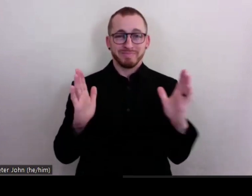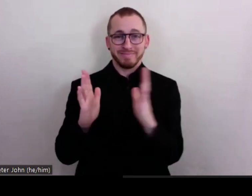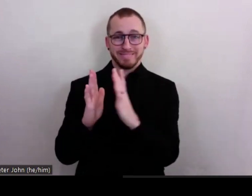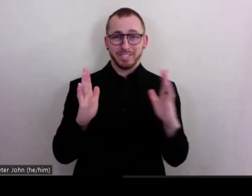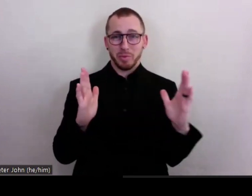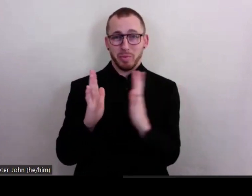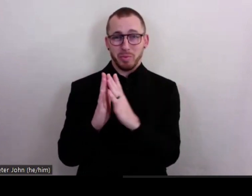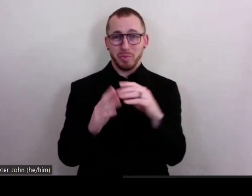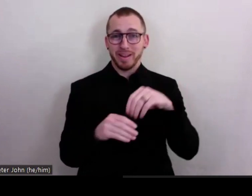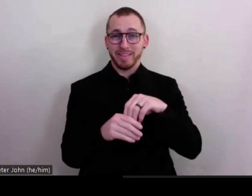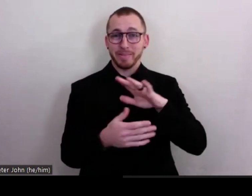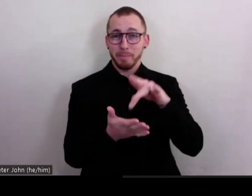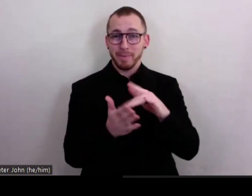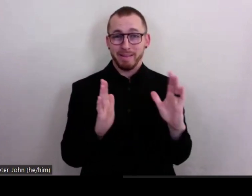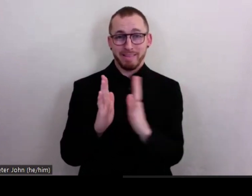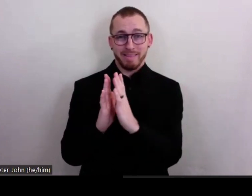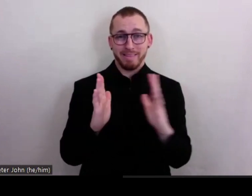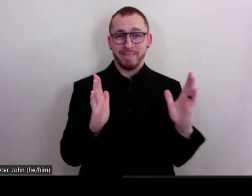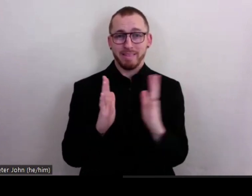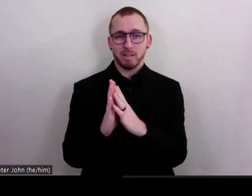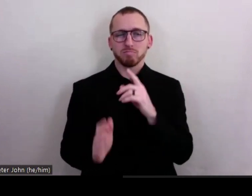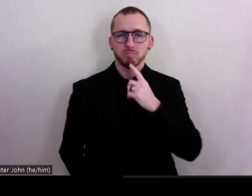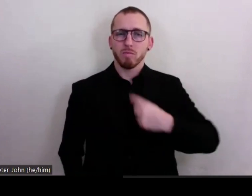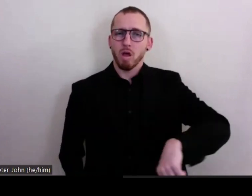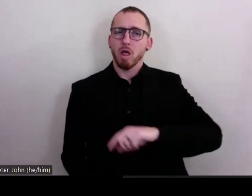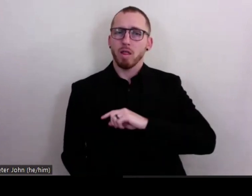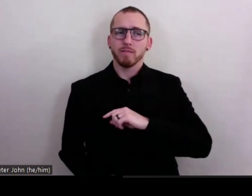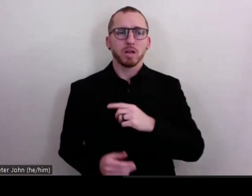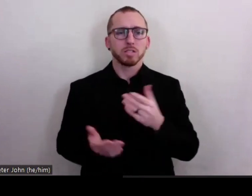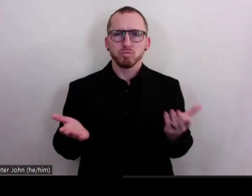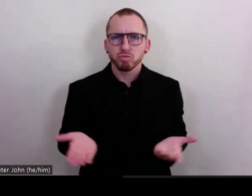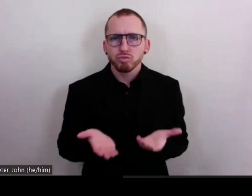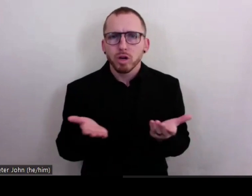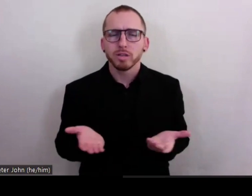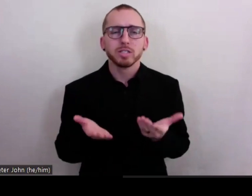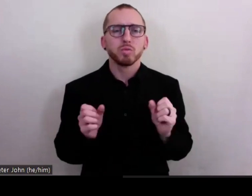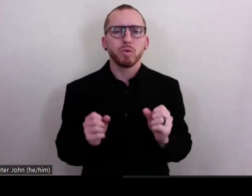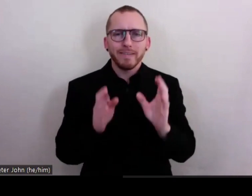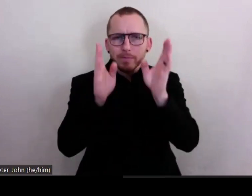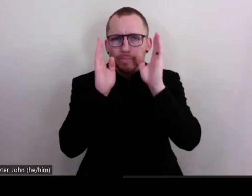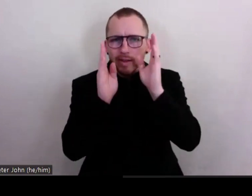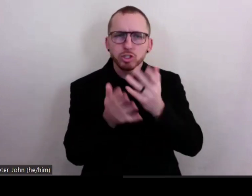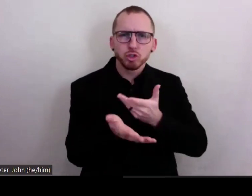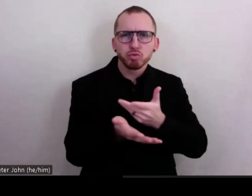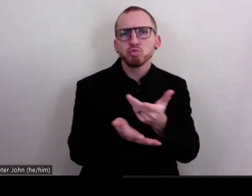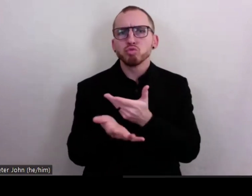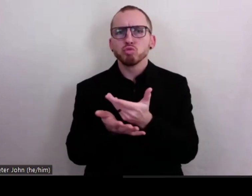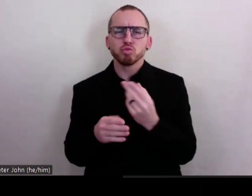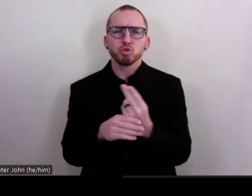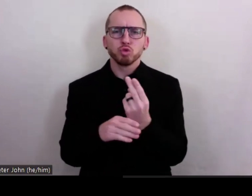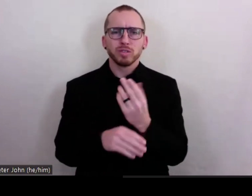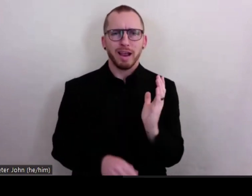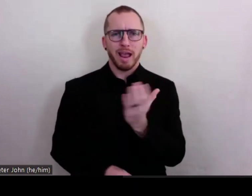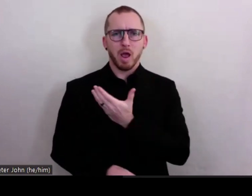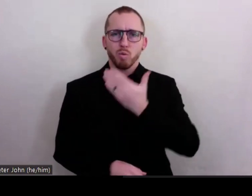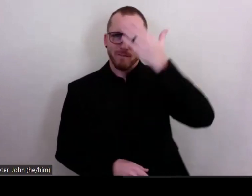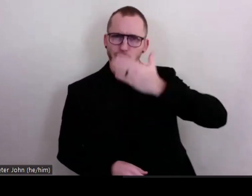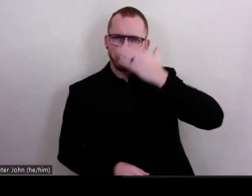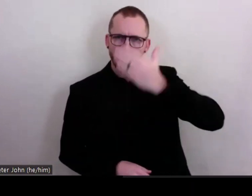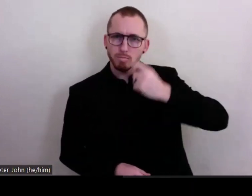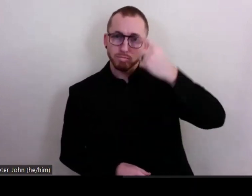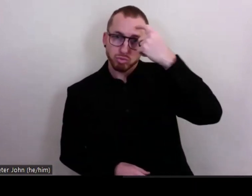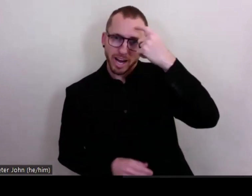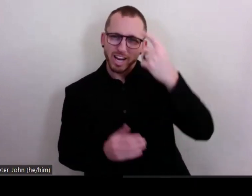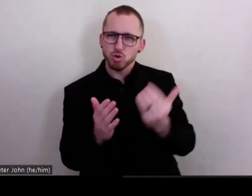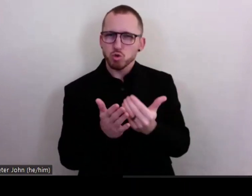hands is when we're all like present, able to concentrate. We're using our cortex, our frontal cortex, and we're